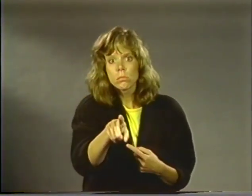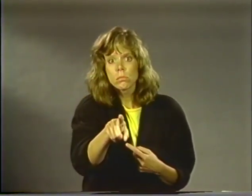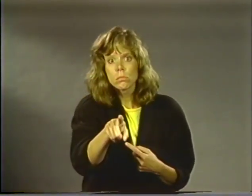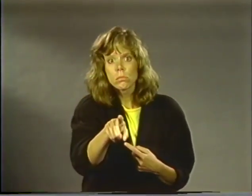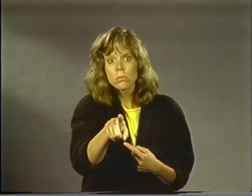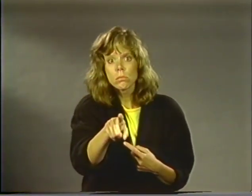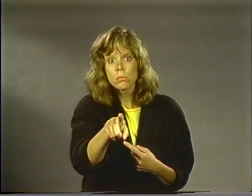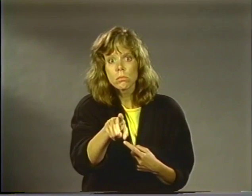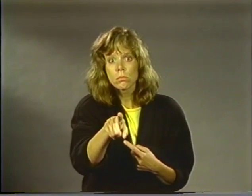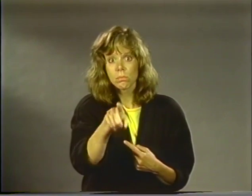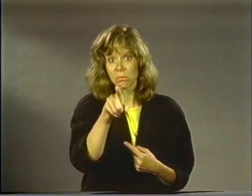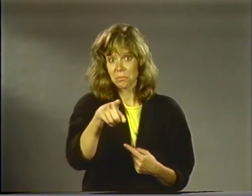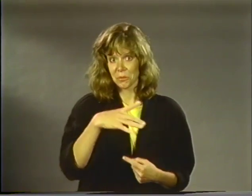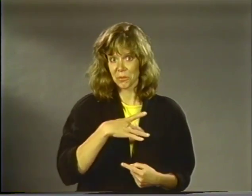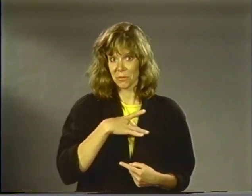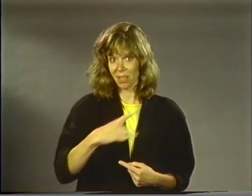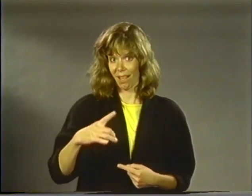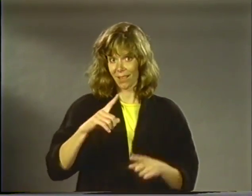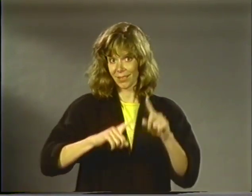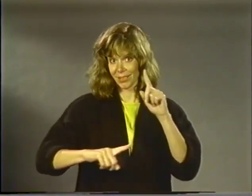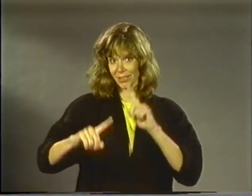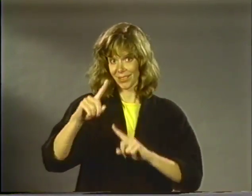Do you like to sign?